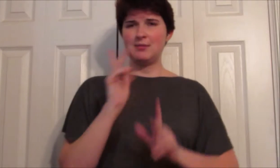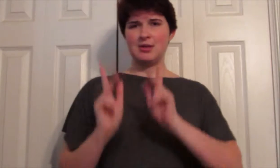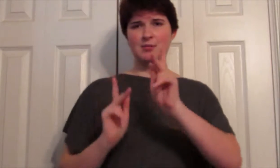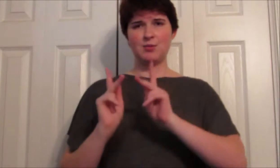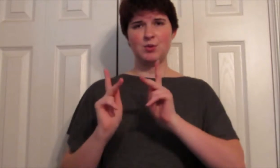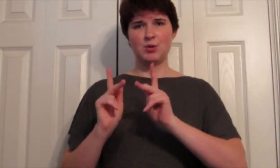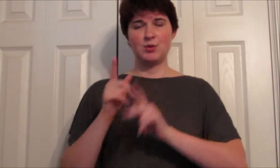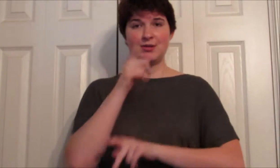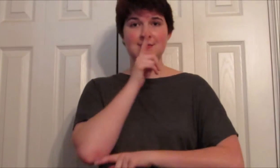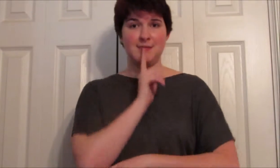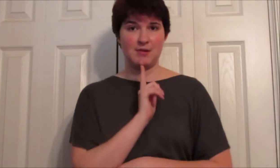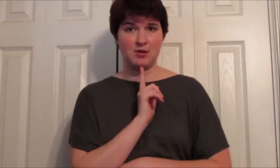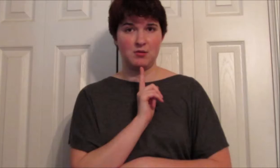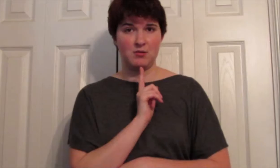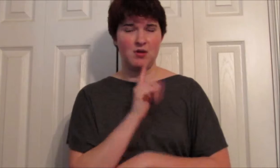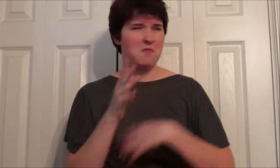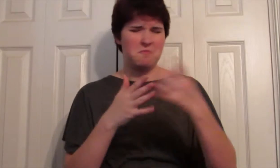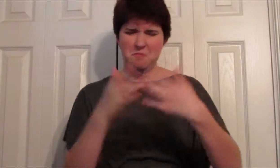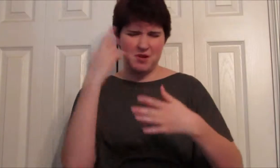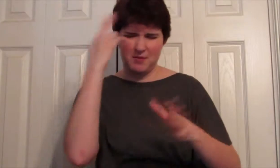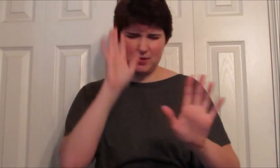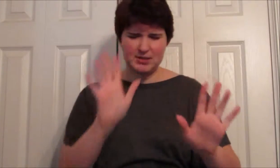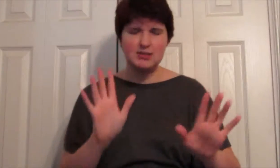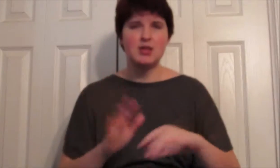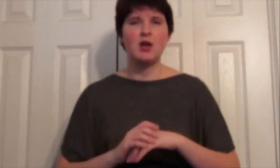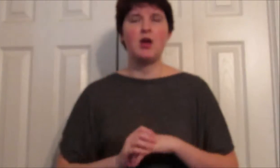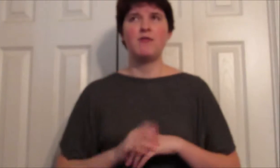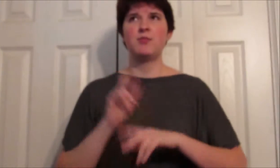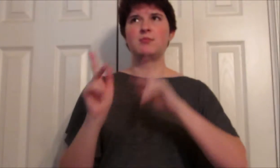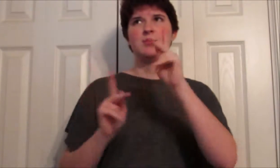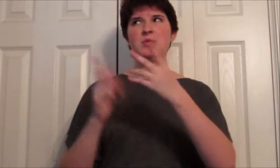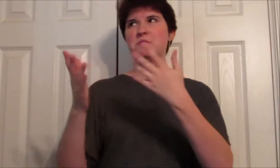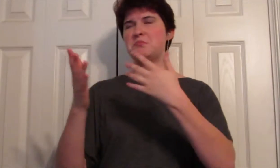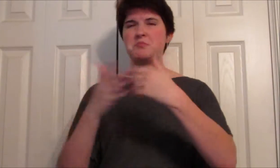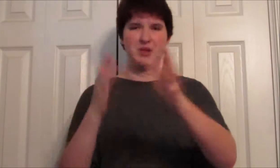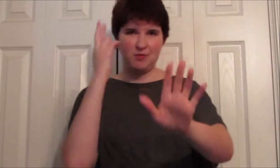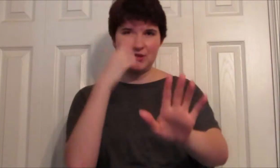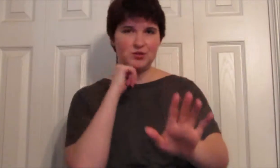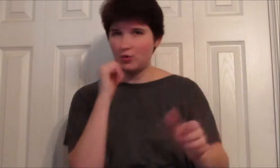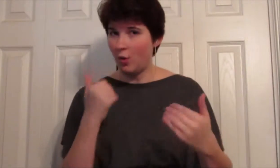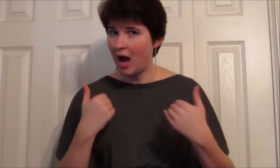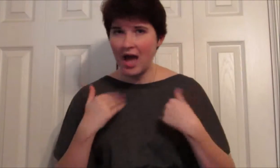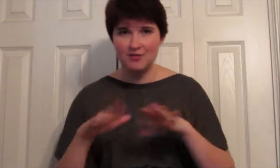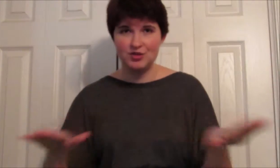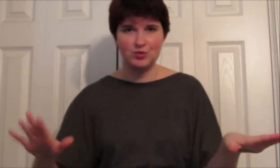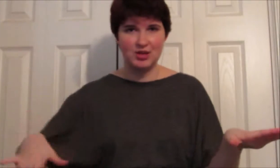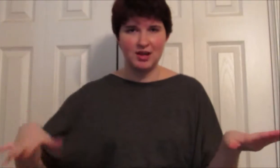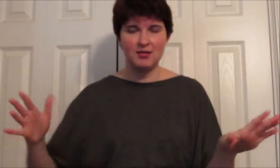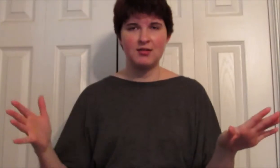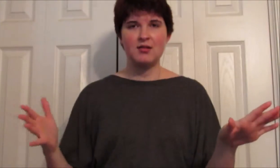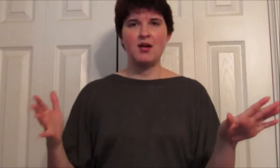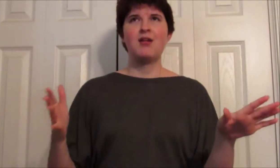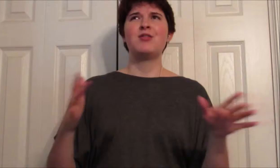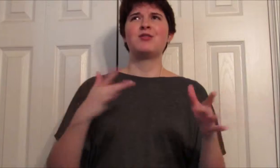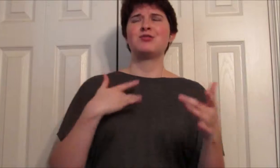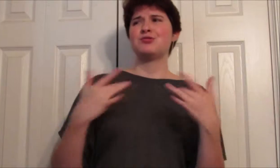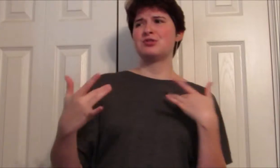by the folks who are single, for whatever reason, or folks who for whatever reason don't have children. The sincere concern